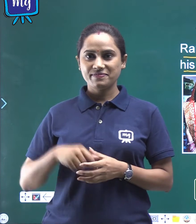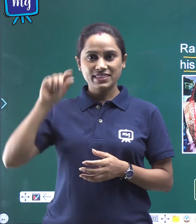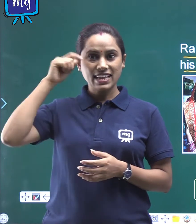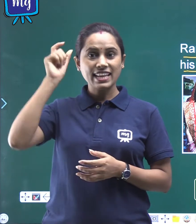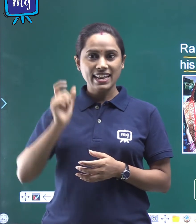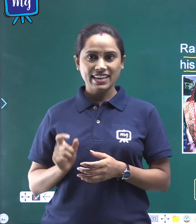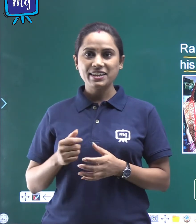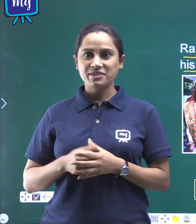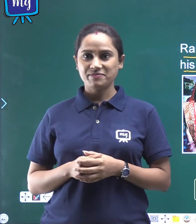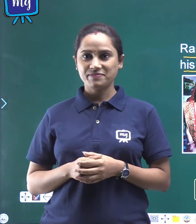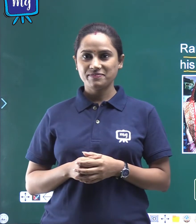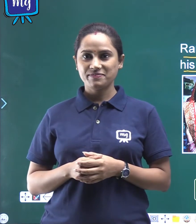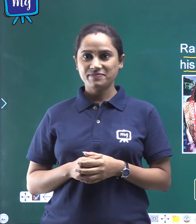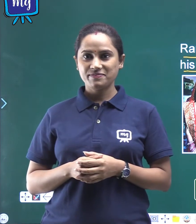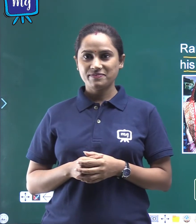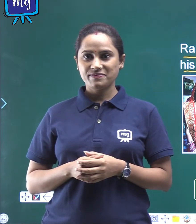narrator